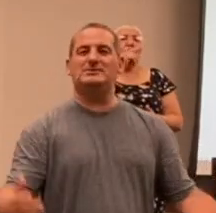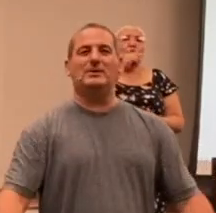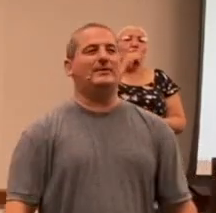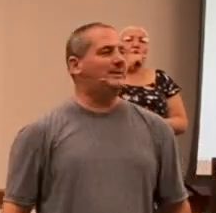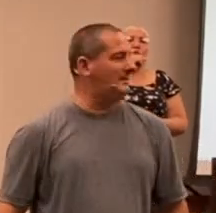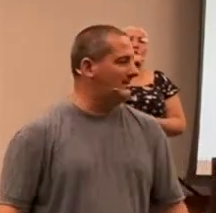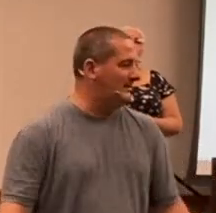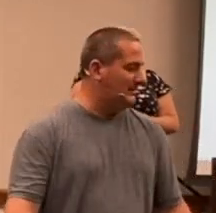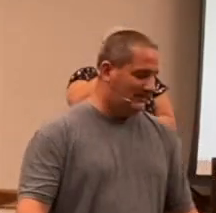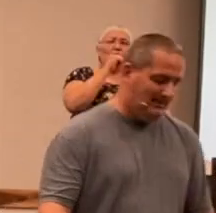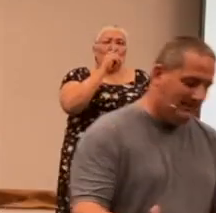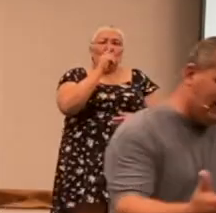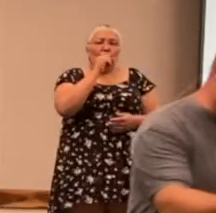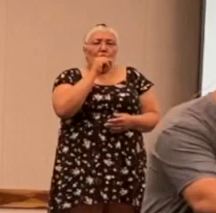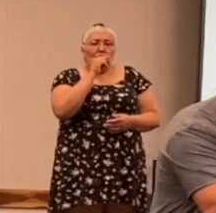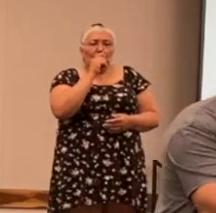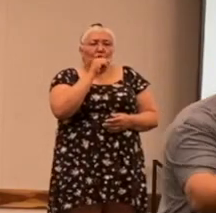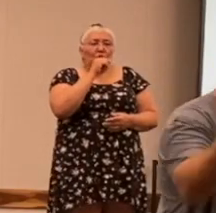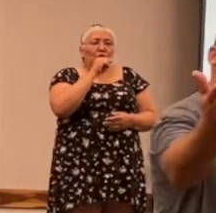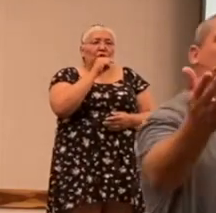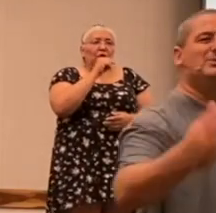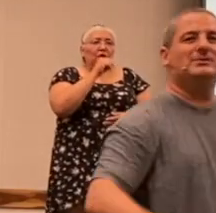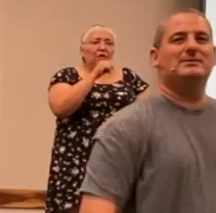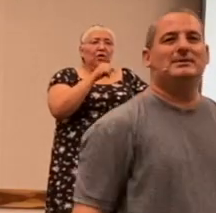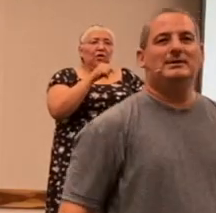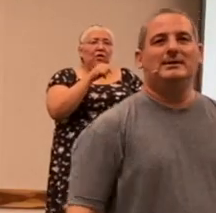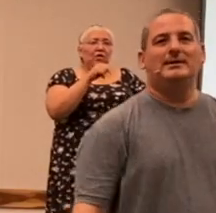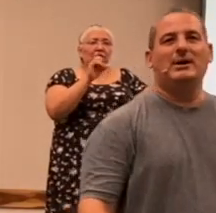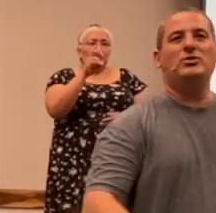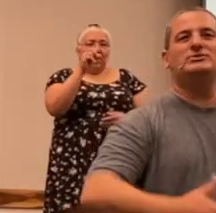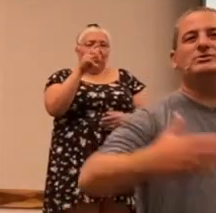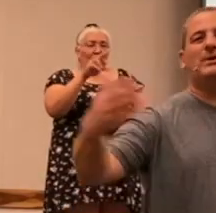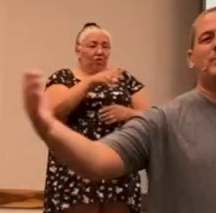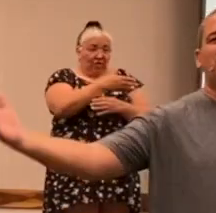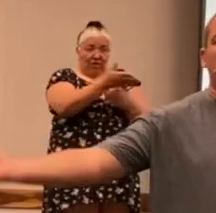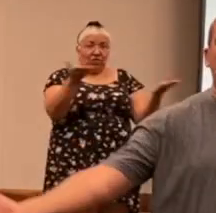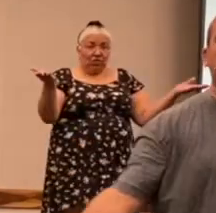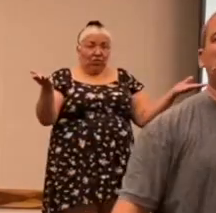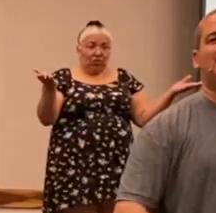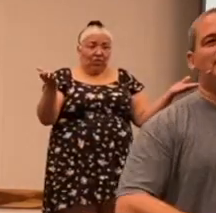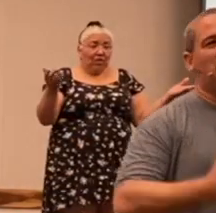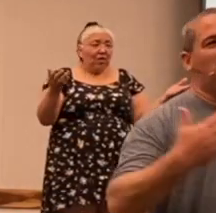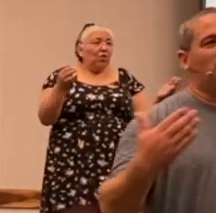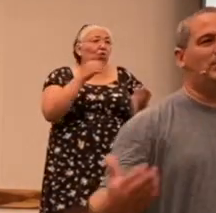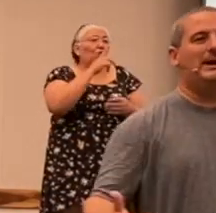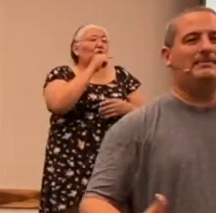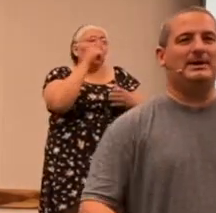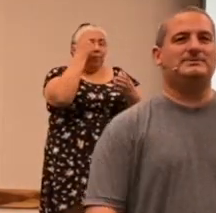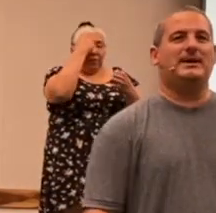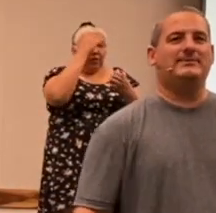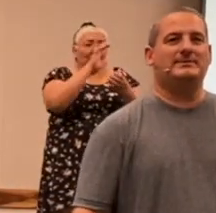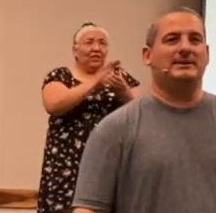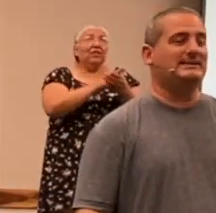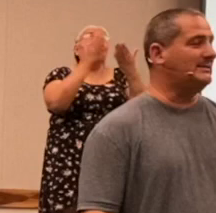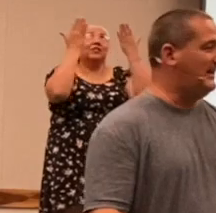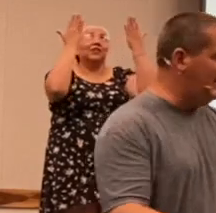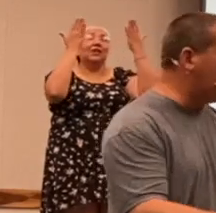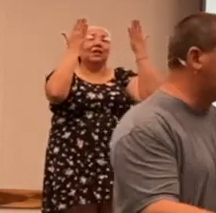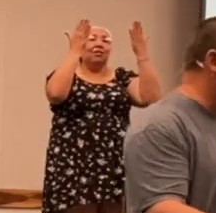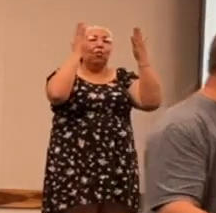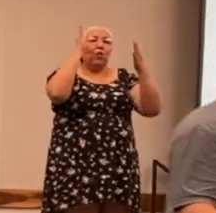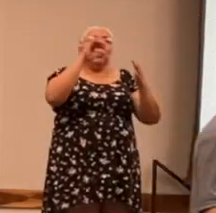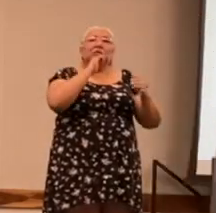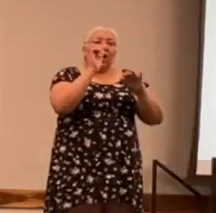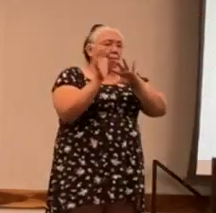say whosoever. And whosoever is you. And whosoever believes in him will not perish but have everlasting life.